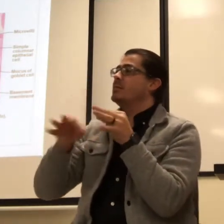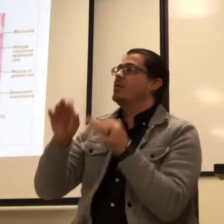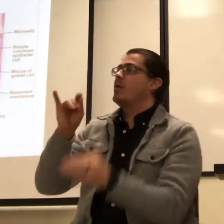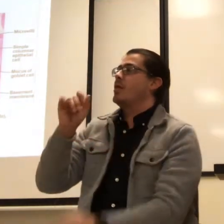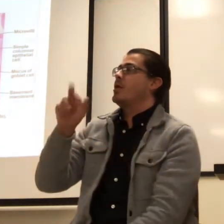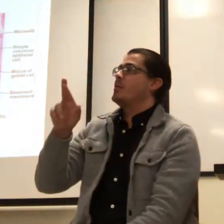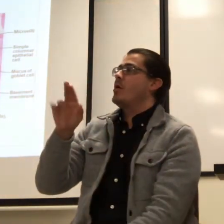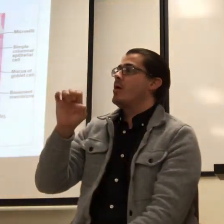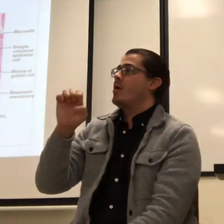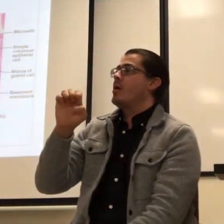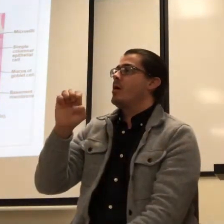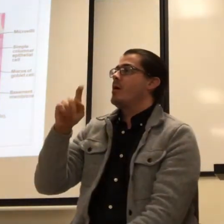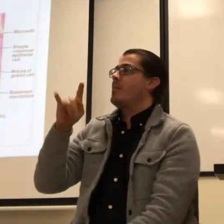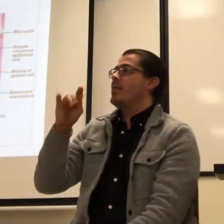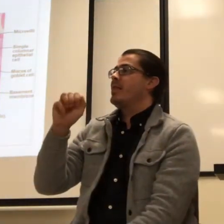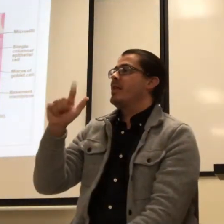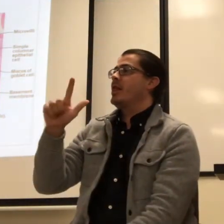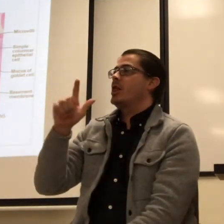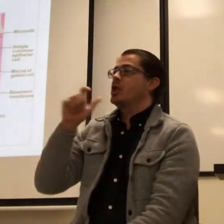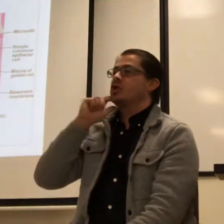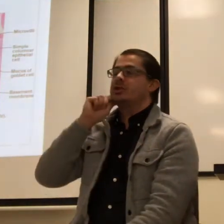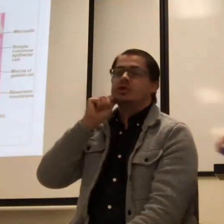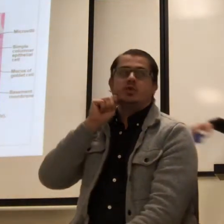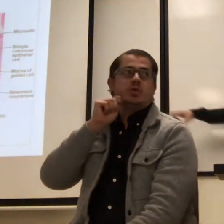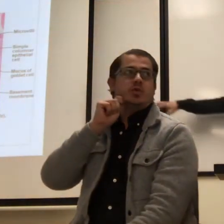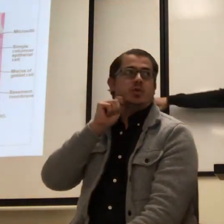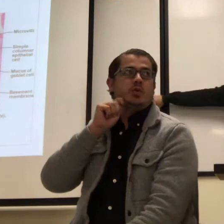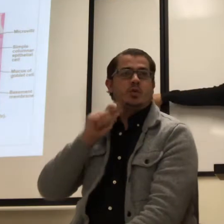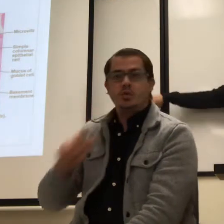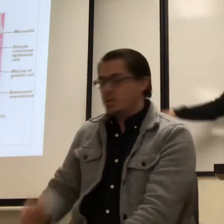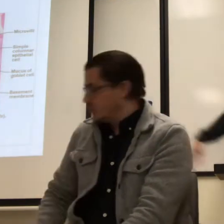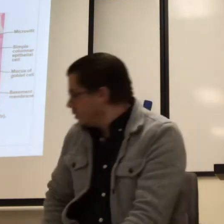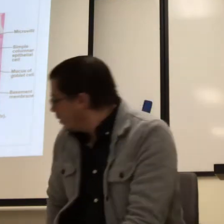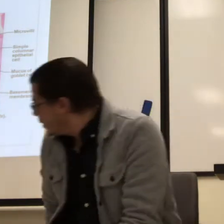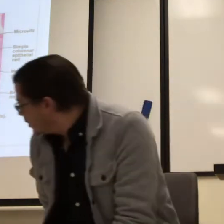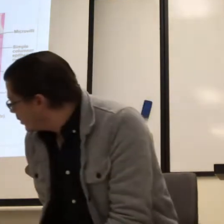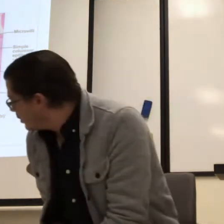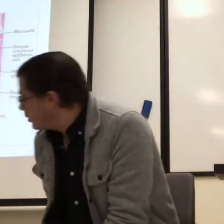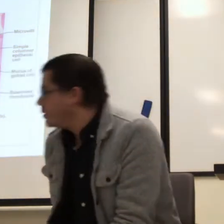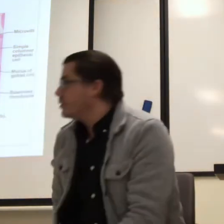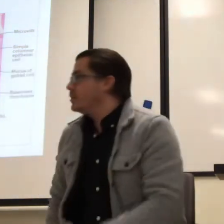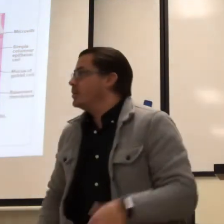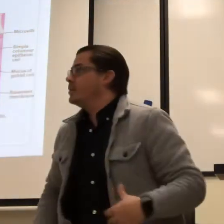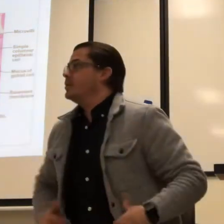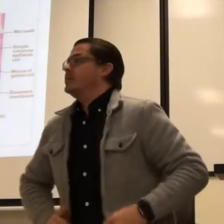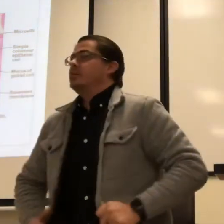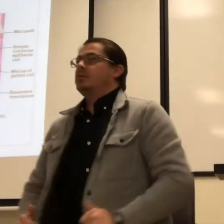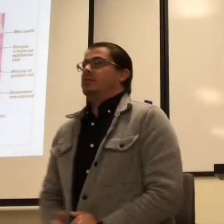tissue? Yeah, where it has simple boil. Okay.